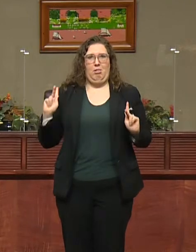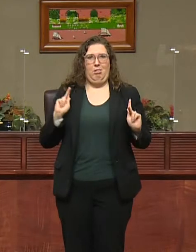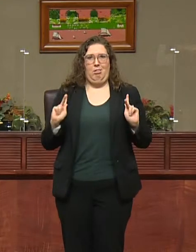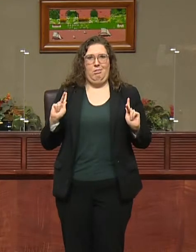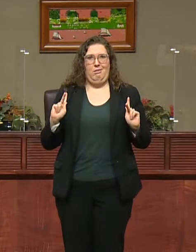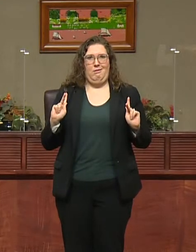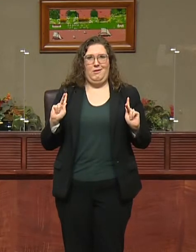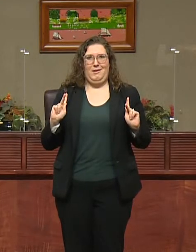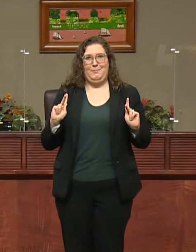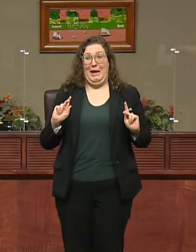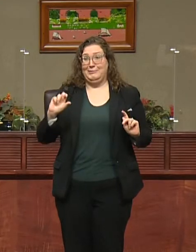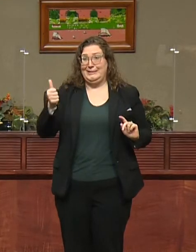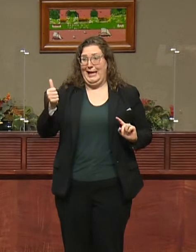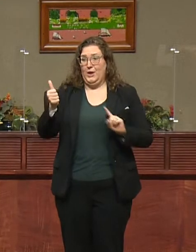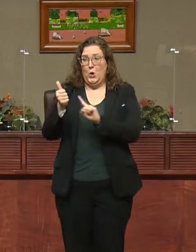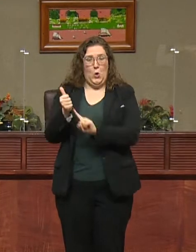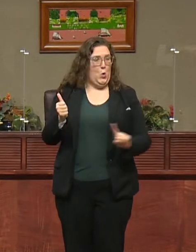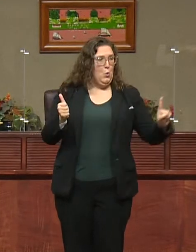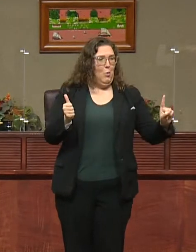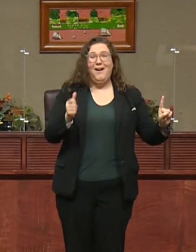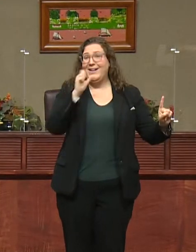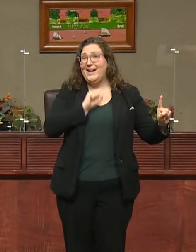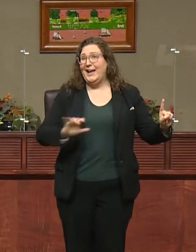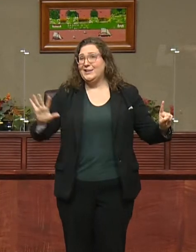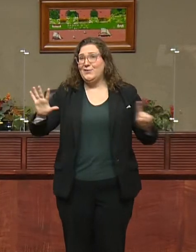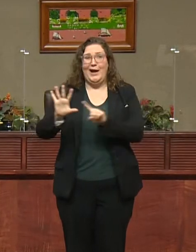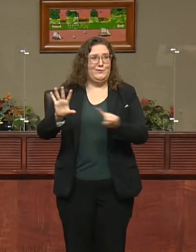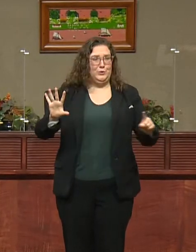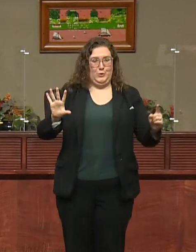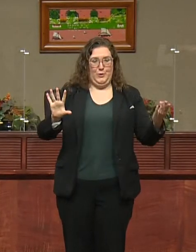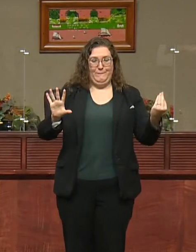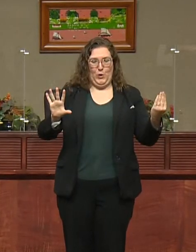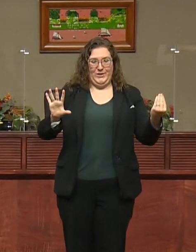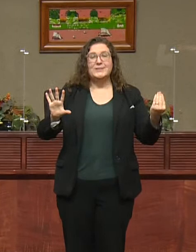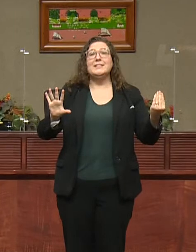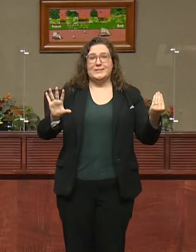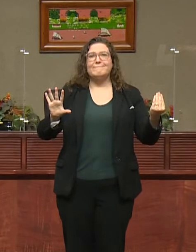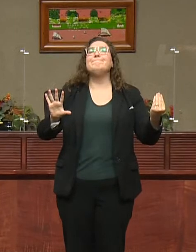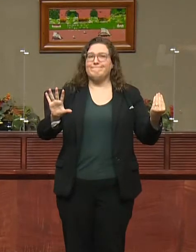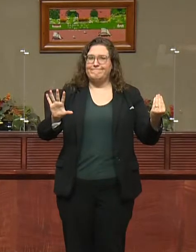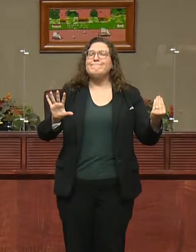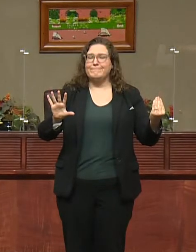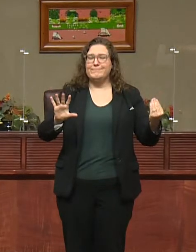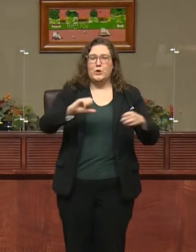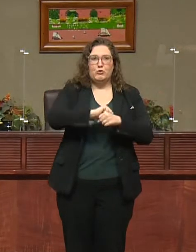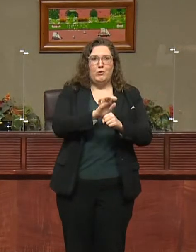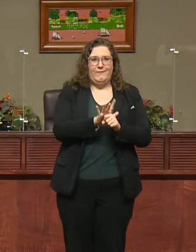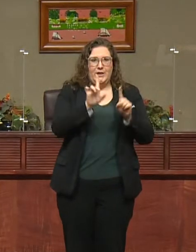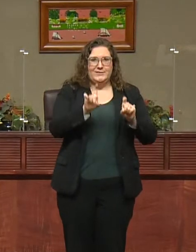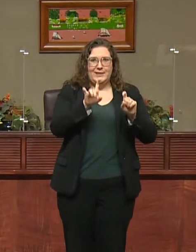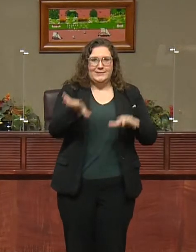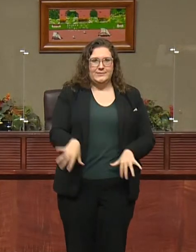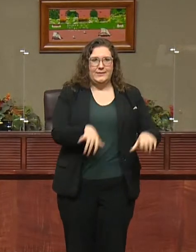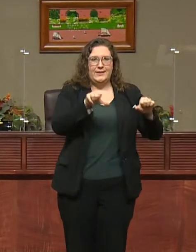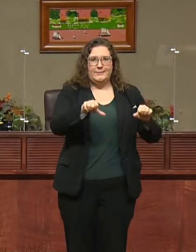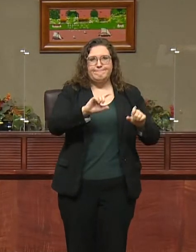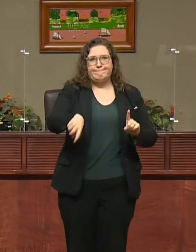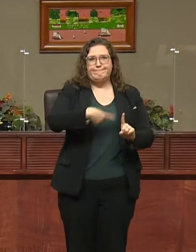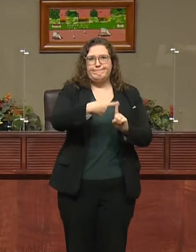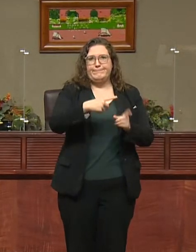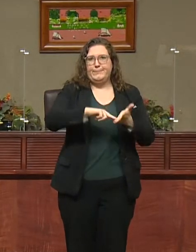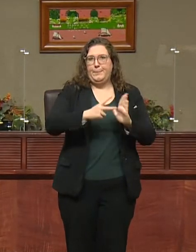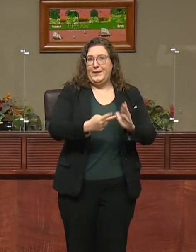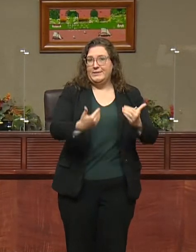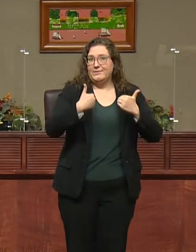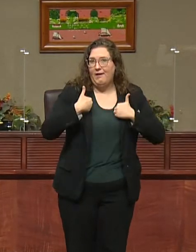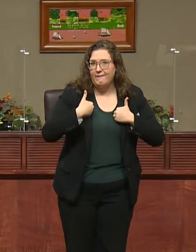nearly 1 in 10 children ages 5 to 14 years old are testing positive by PCR. The percent positive in this age group continues to